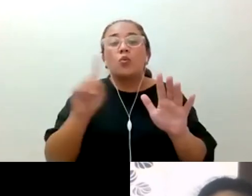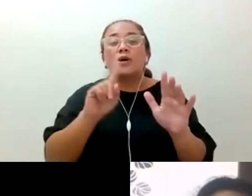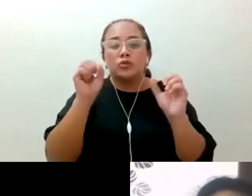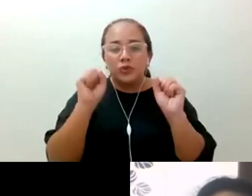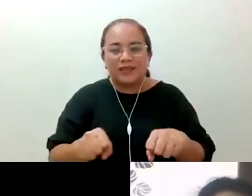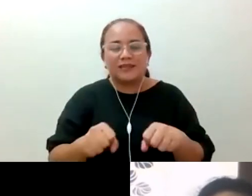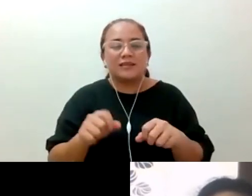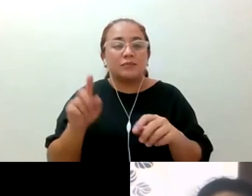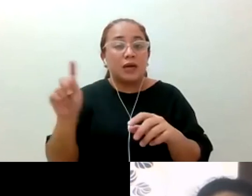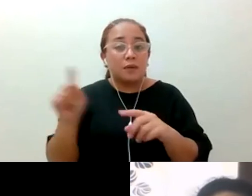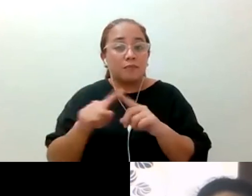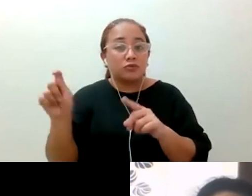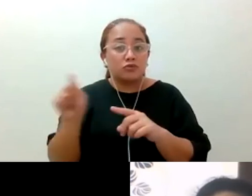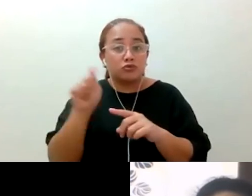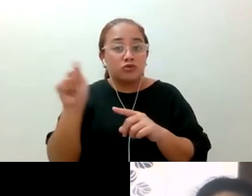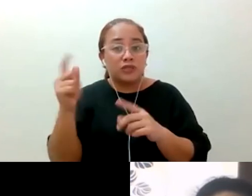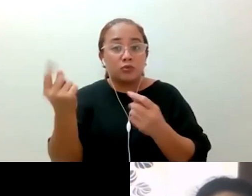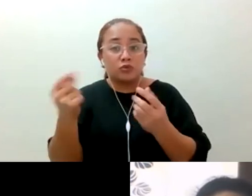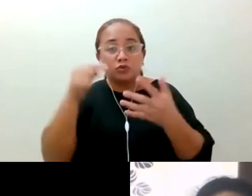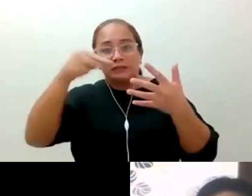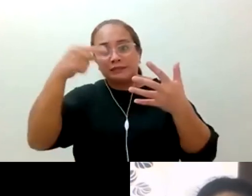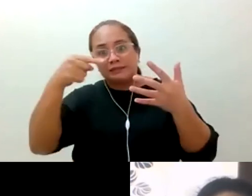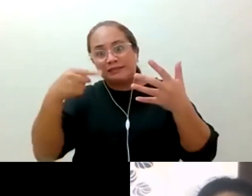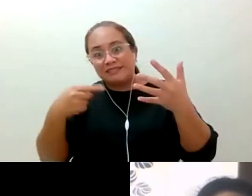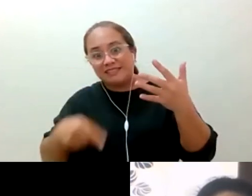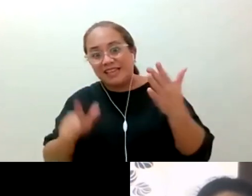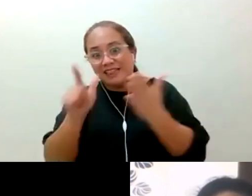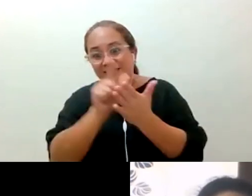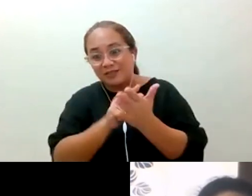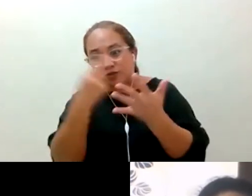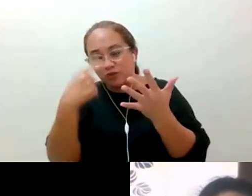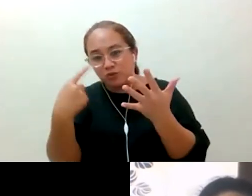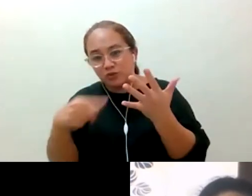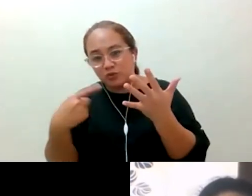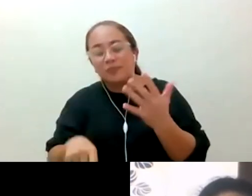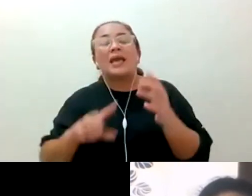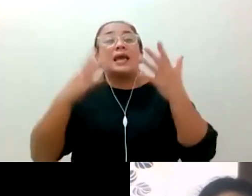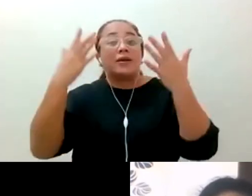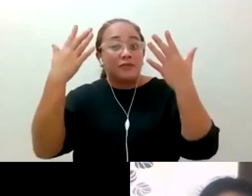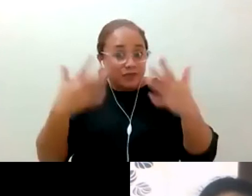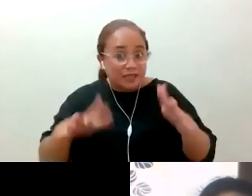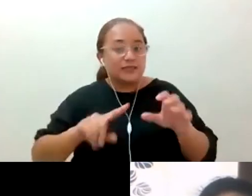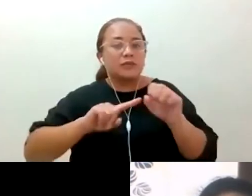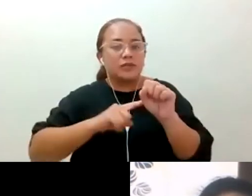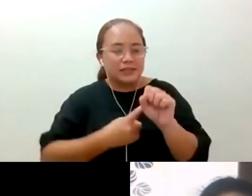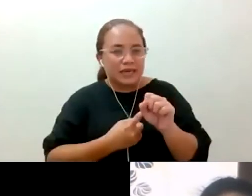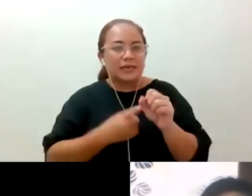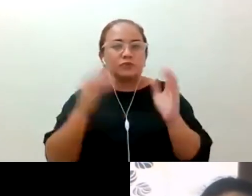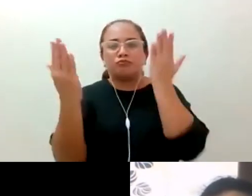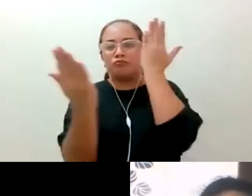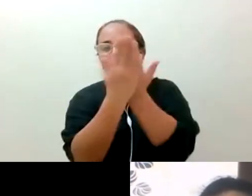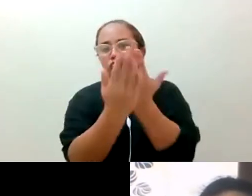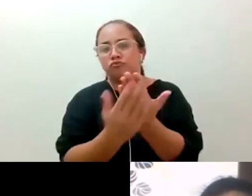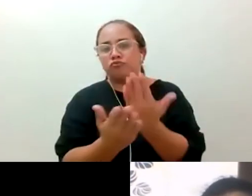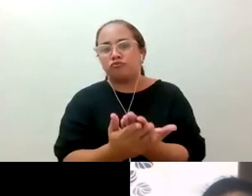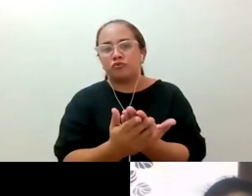on Tuesday, we'll check everything, each lesson, and then we'll start compiling everything into